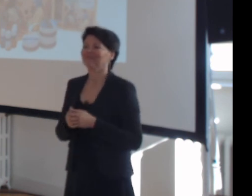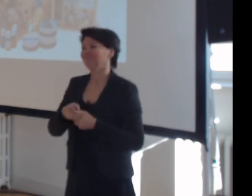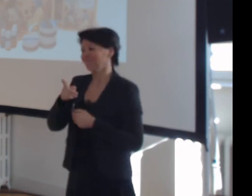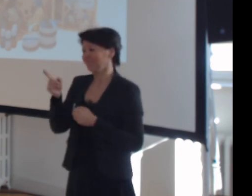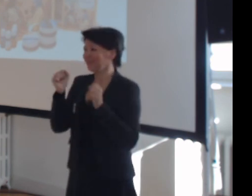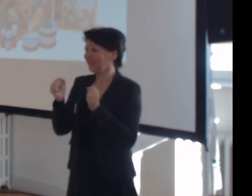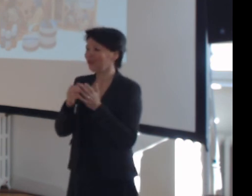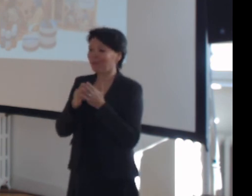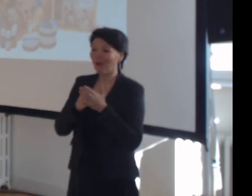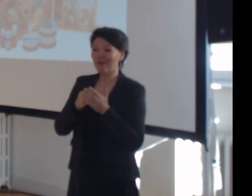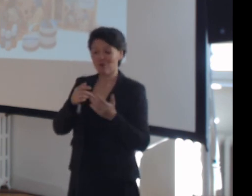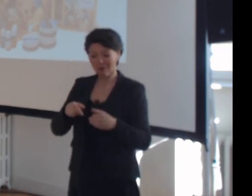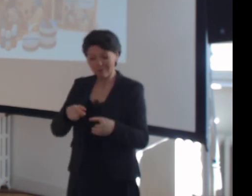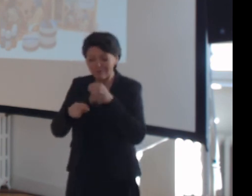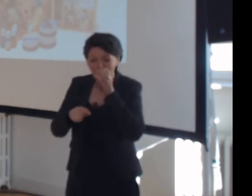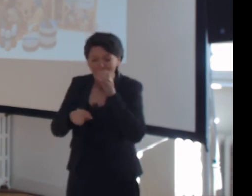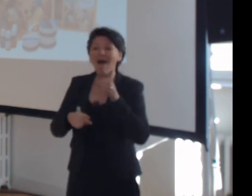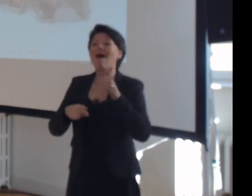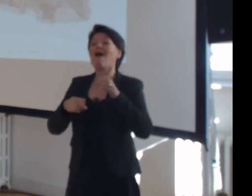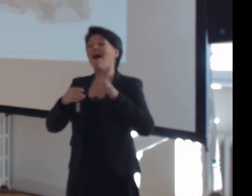trigger for your conversation.